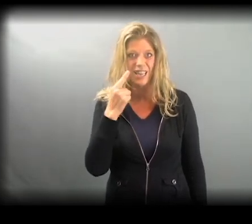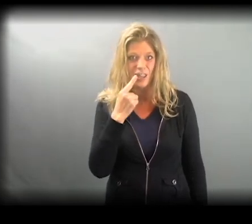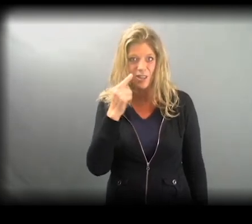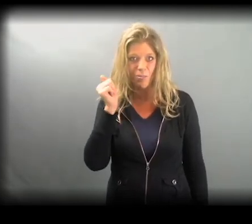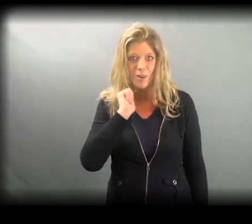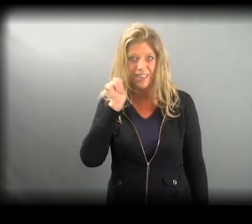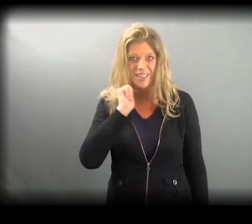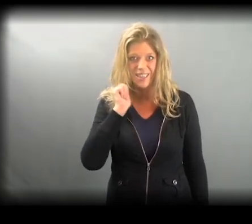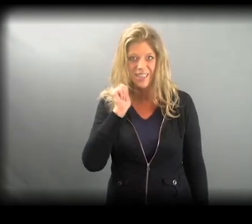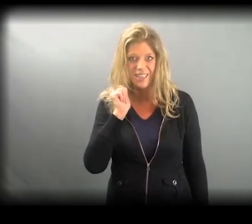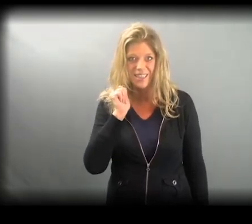Toothbrush.